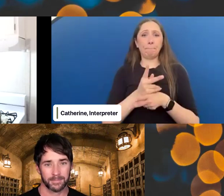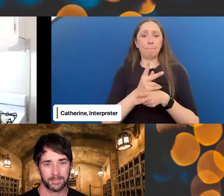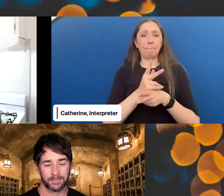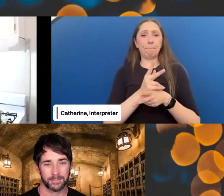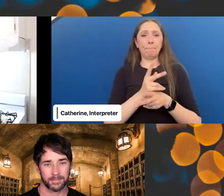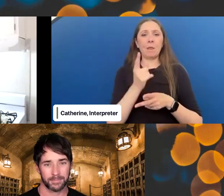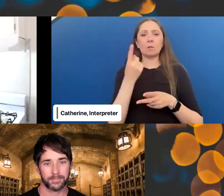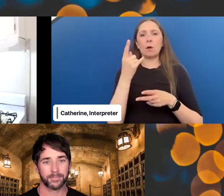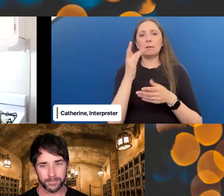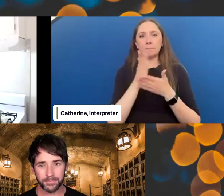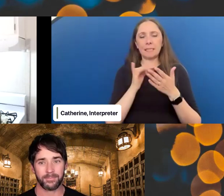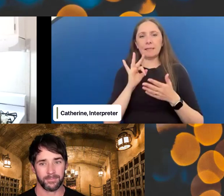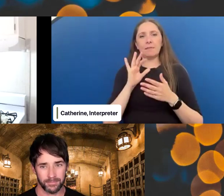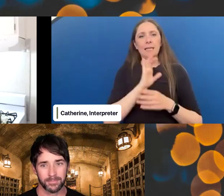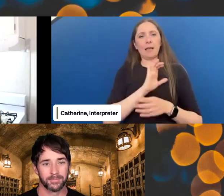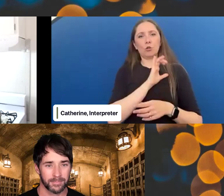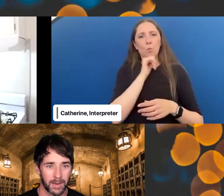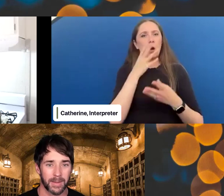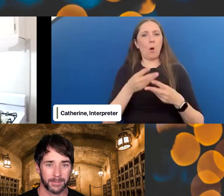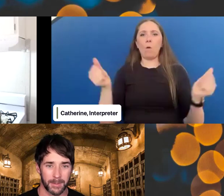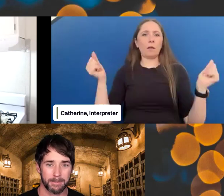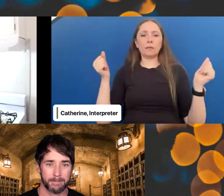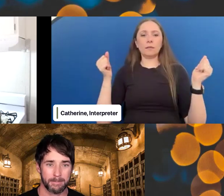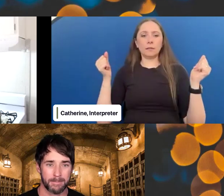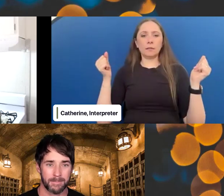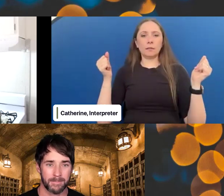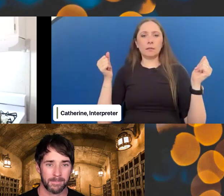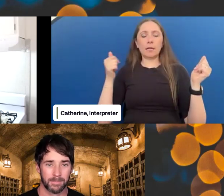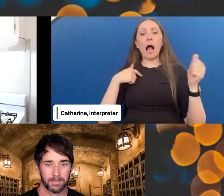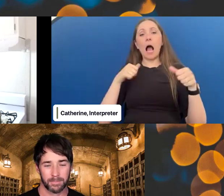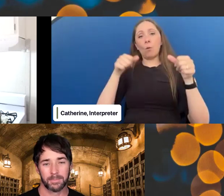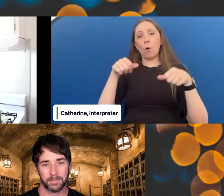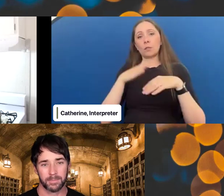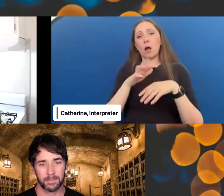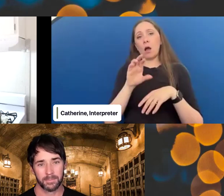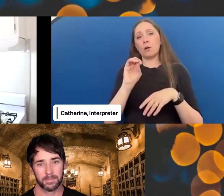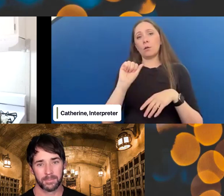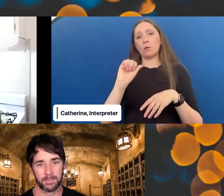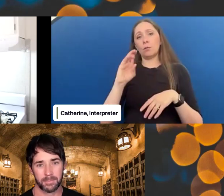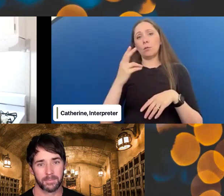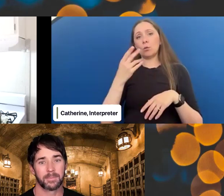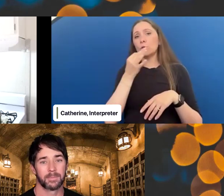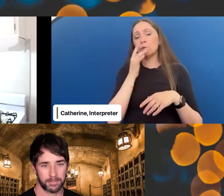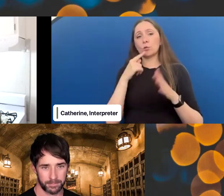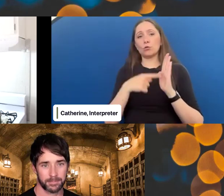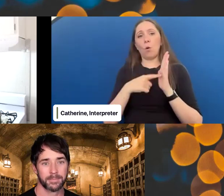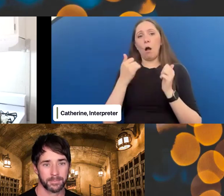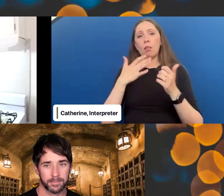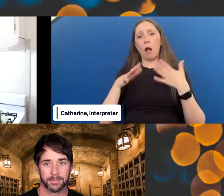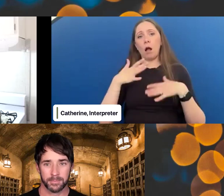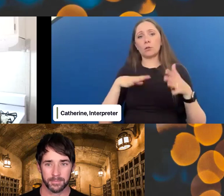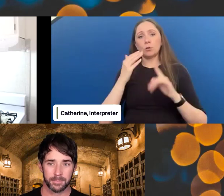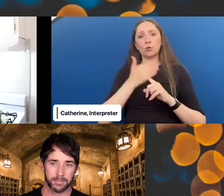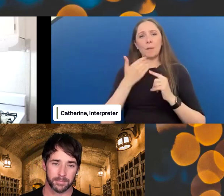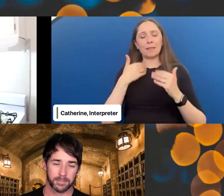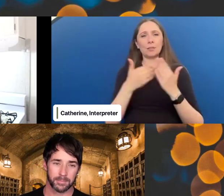piece of Roach that would never go away. I'm going to do a post on Roach soon where I show all the new details from his costume, like he has all